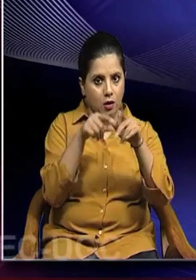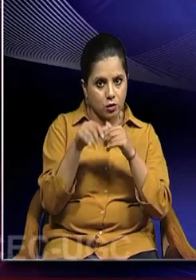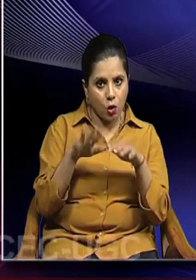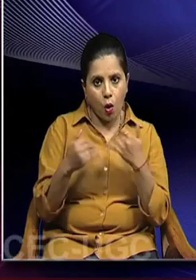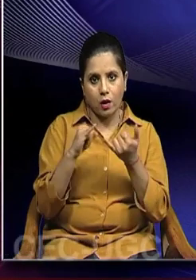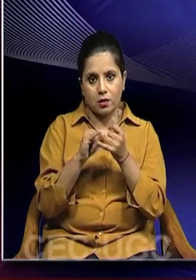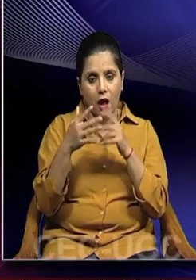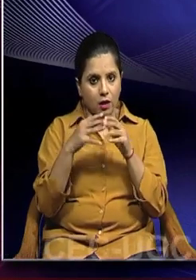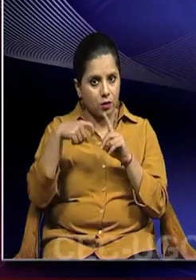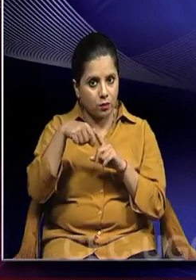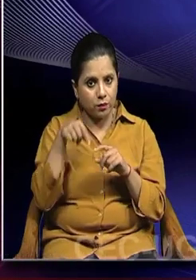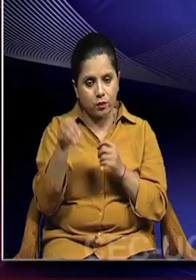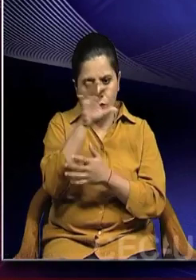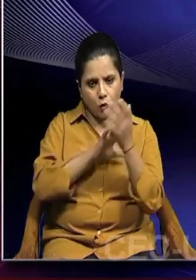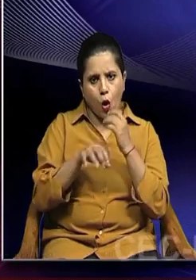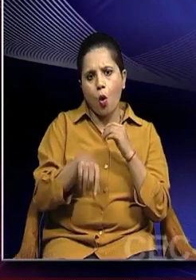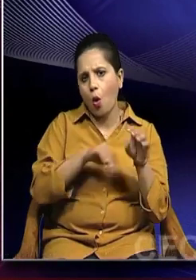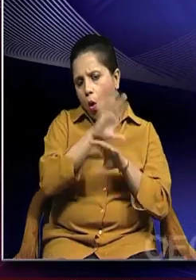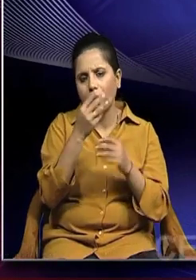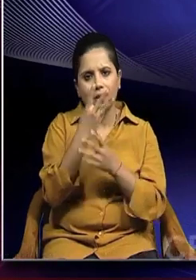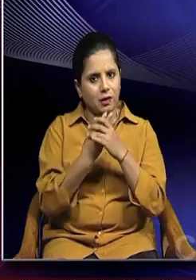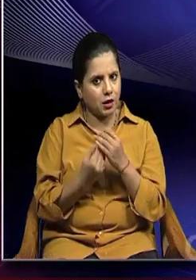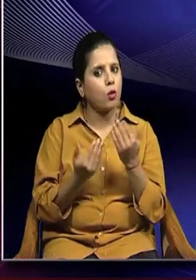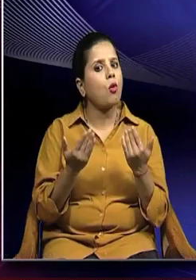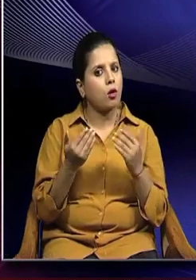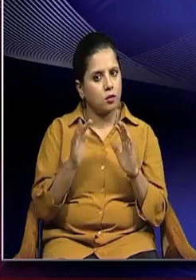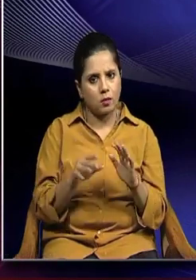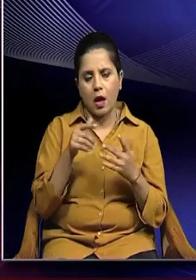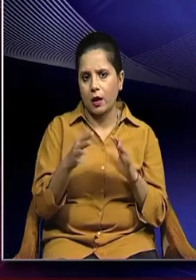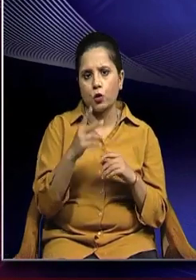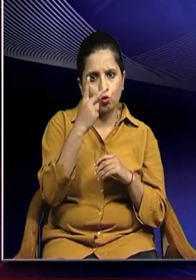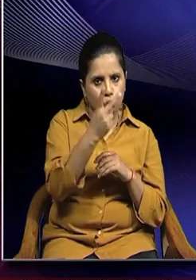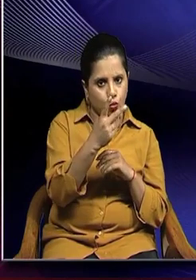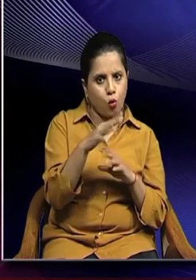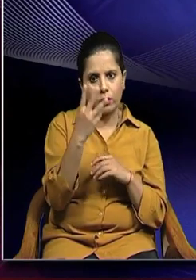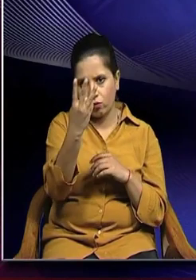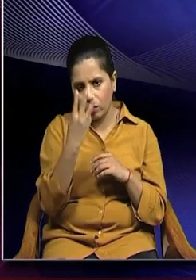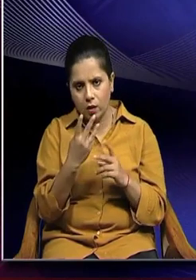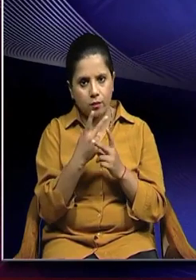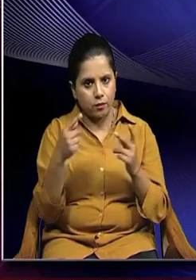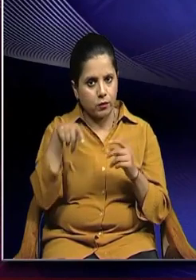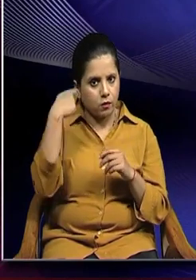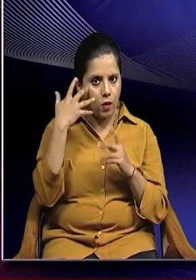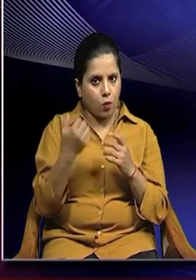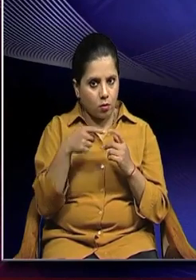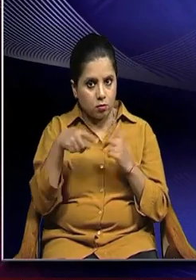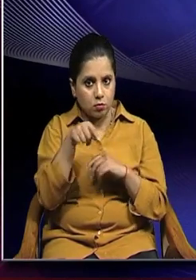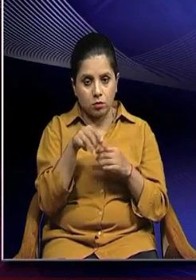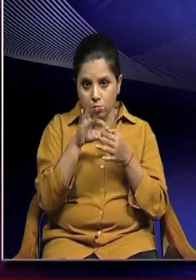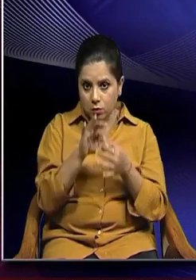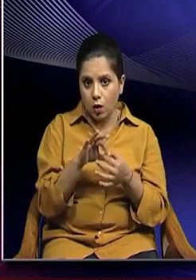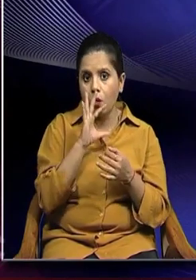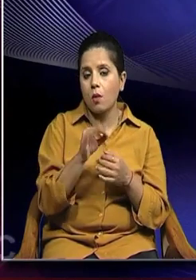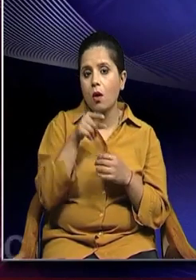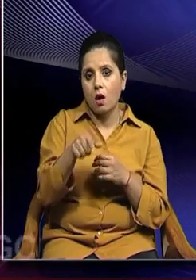or at times combination of all three, or combination of any two. So, according to the